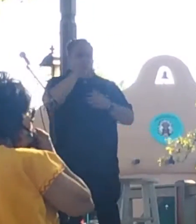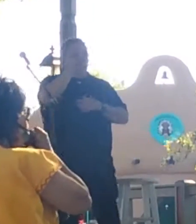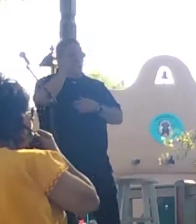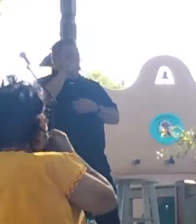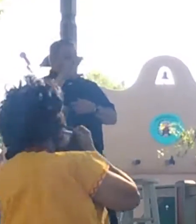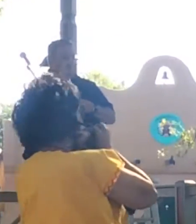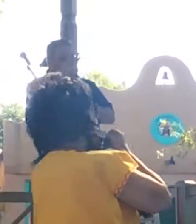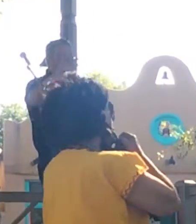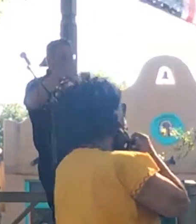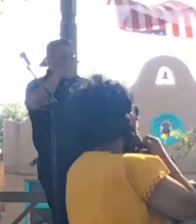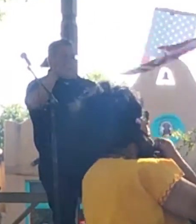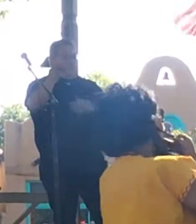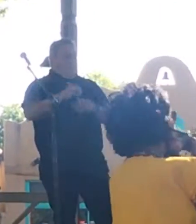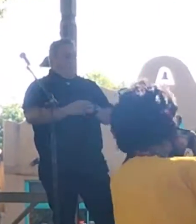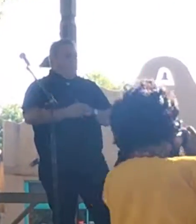Trujillo.